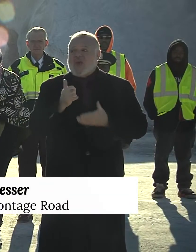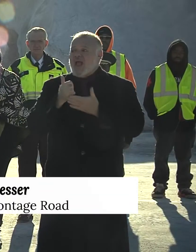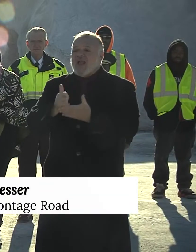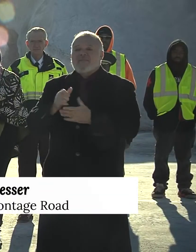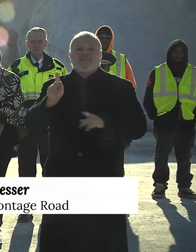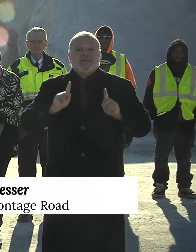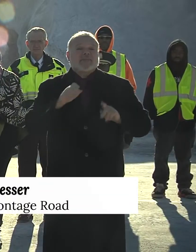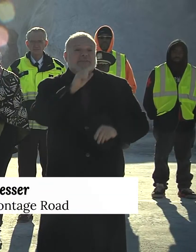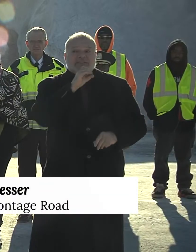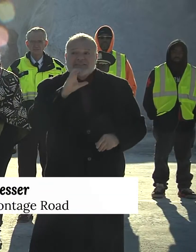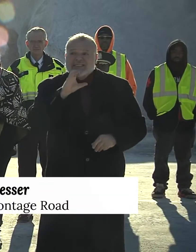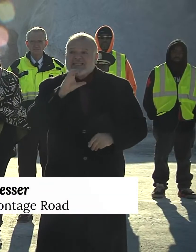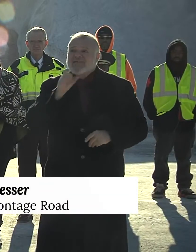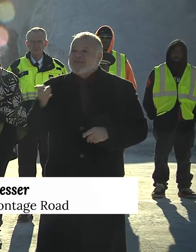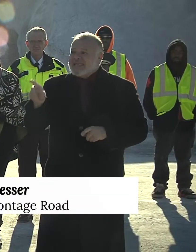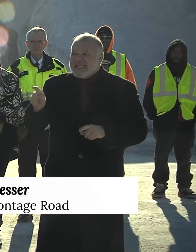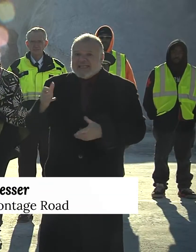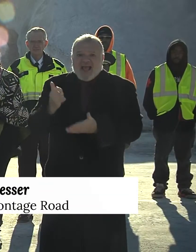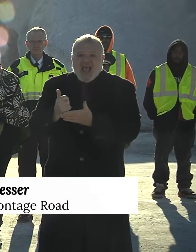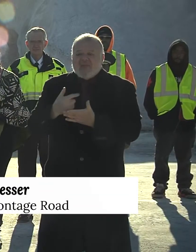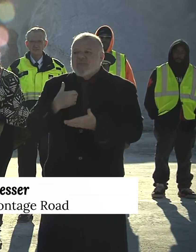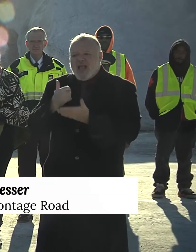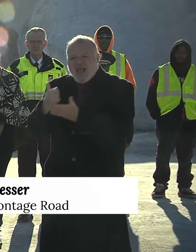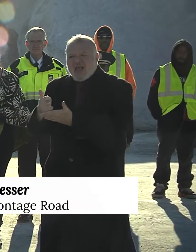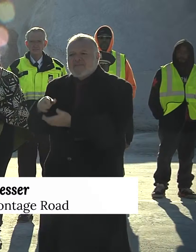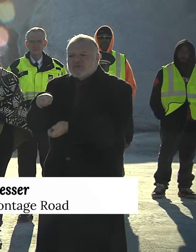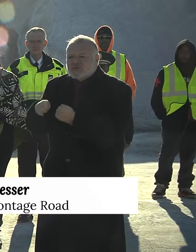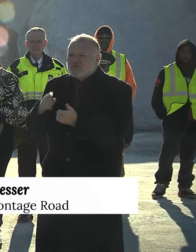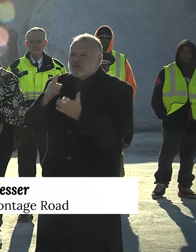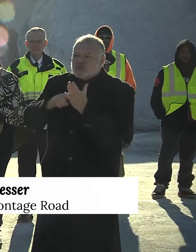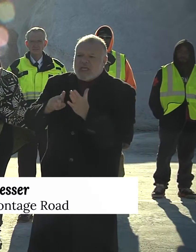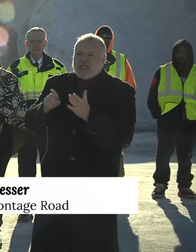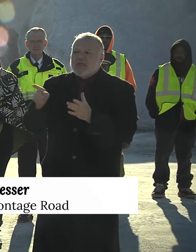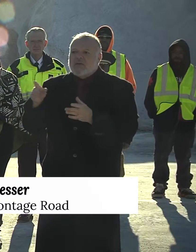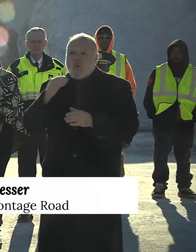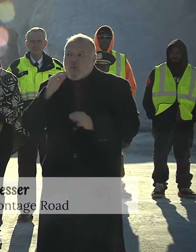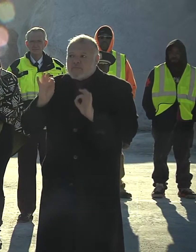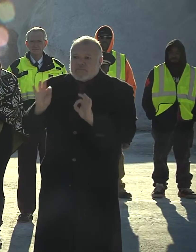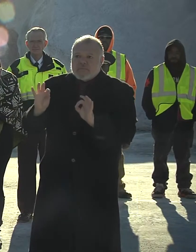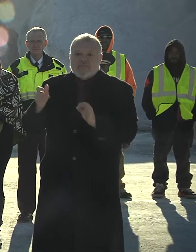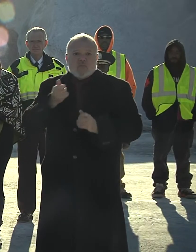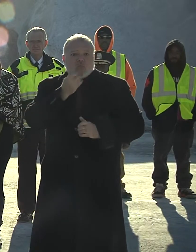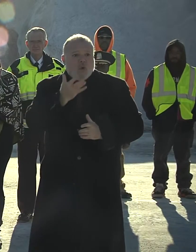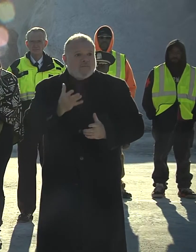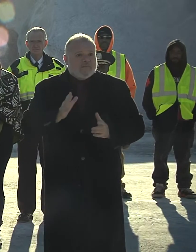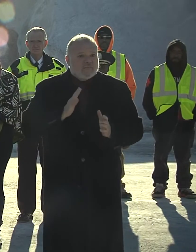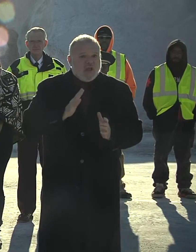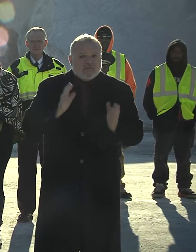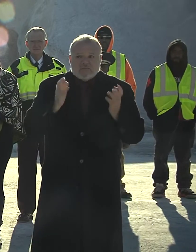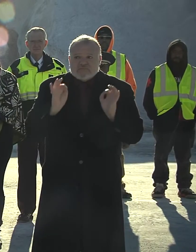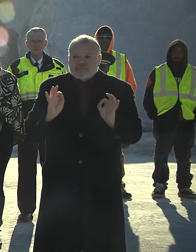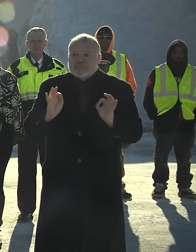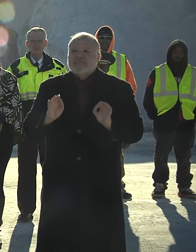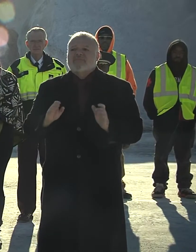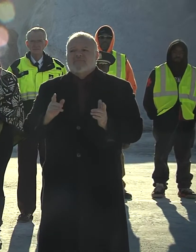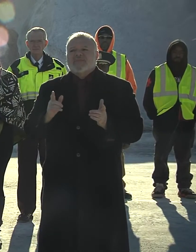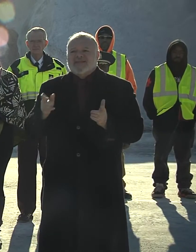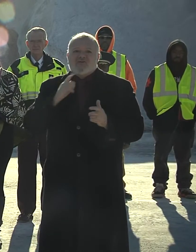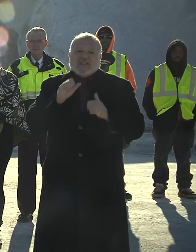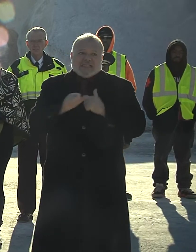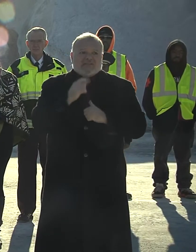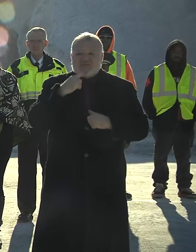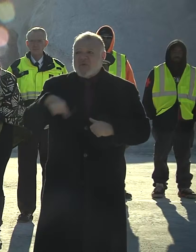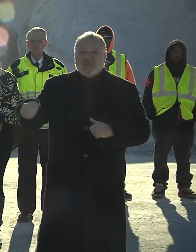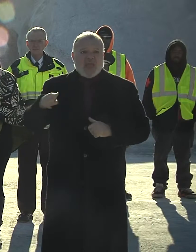housebound or unhoused. For our unhoused neighbors, cold weather can be particularly dangerous, and we're working with our shelter and street outreach teams